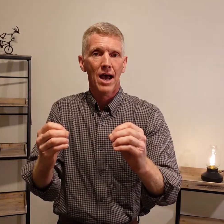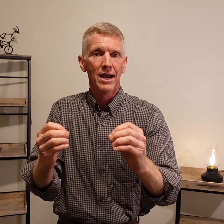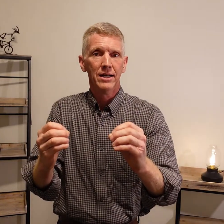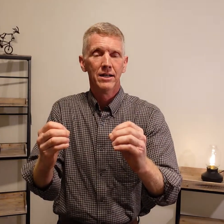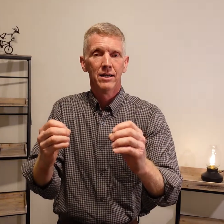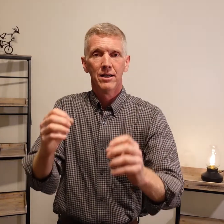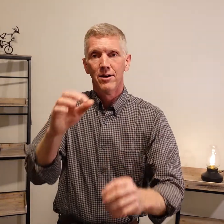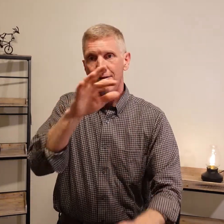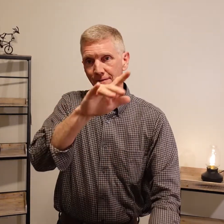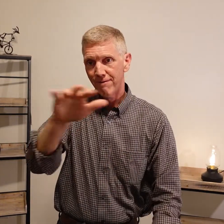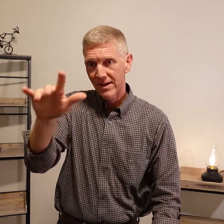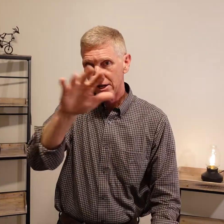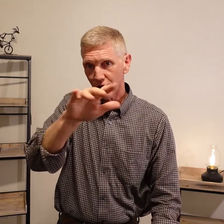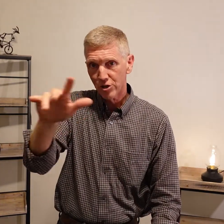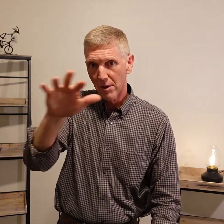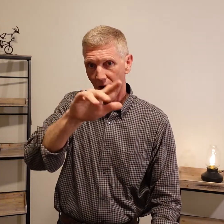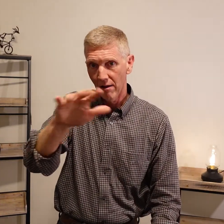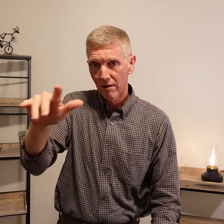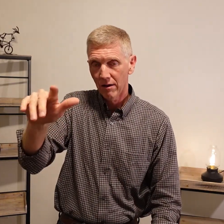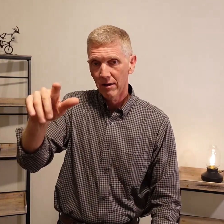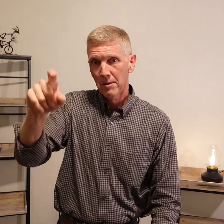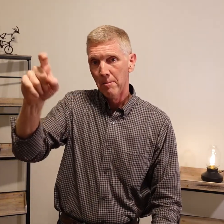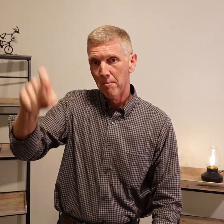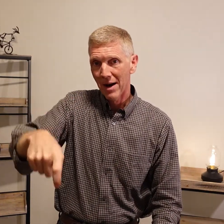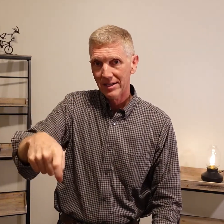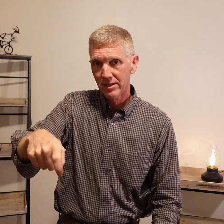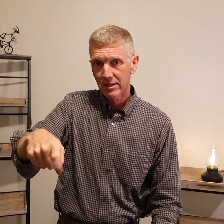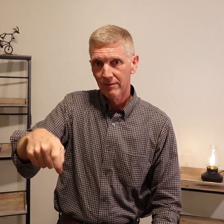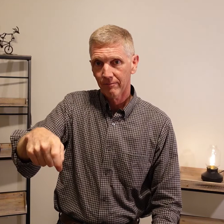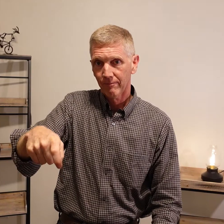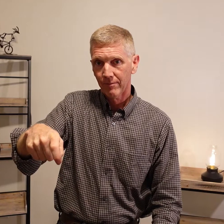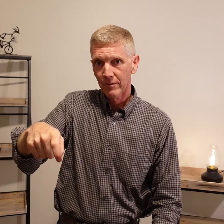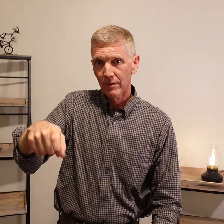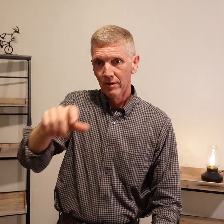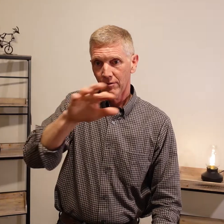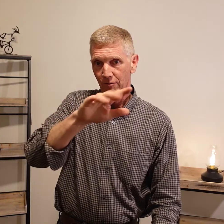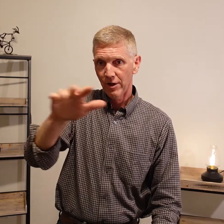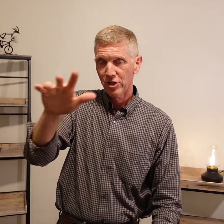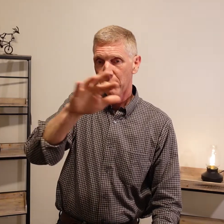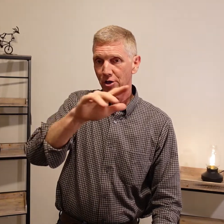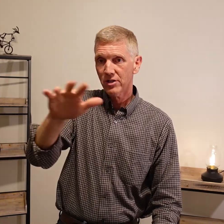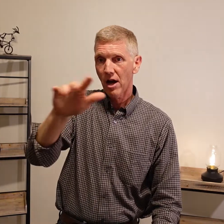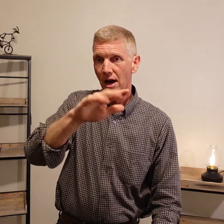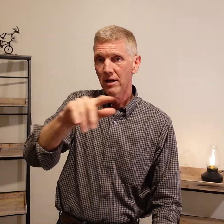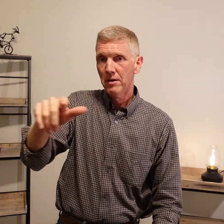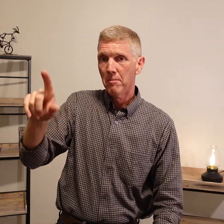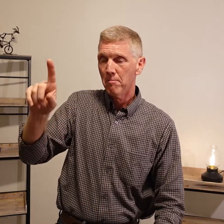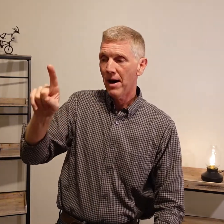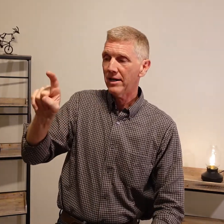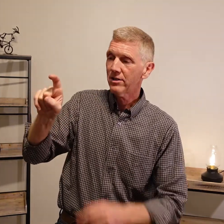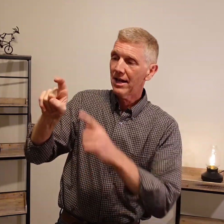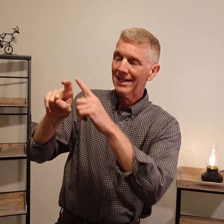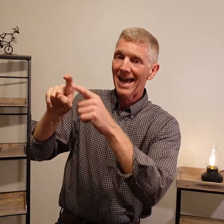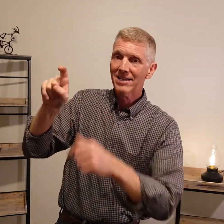sign. Fingerspell, must. Fingerspell you saw, must. Take an X